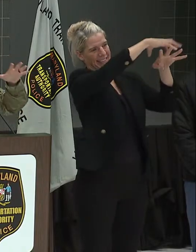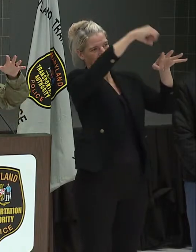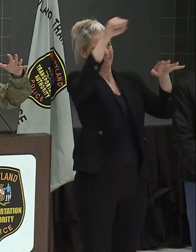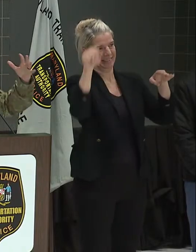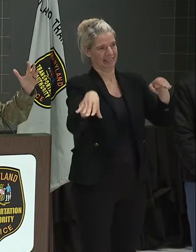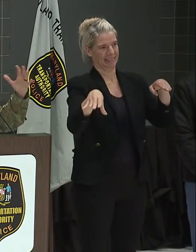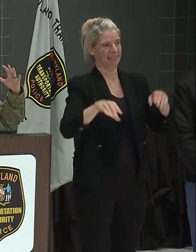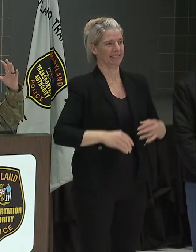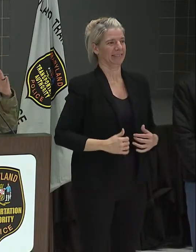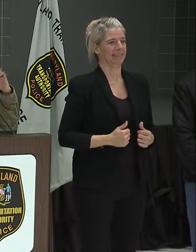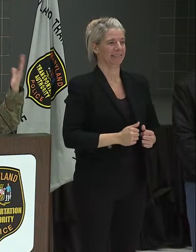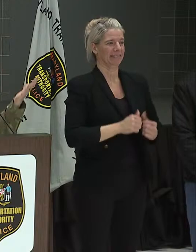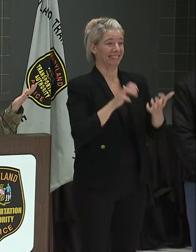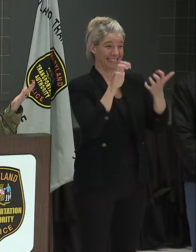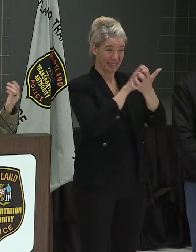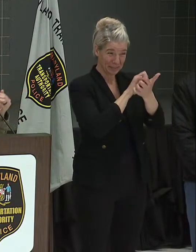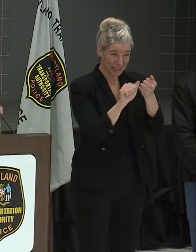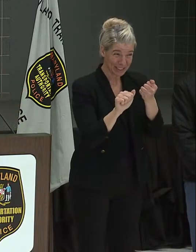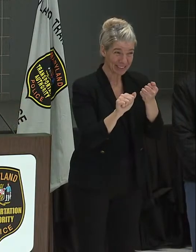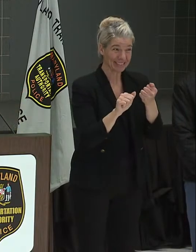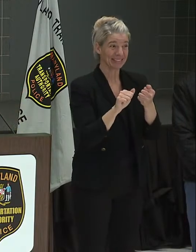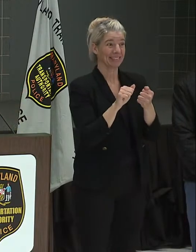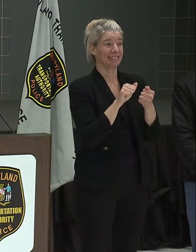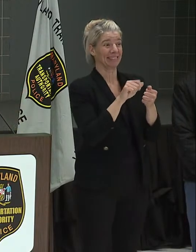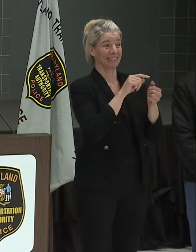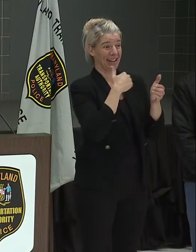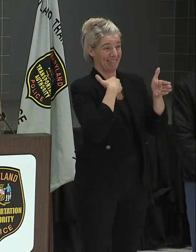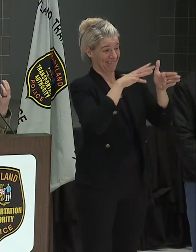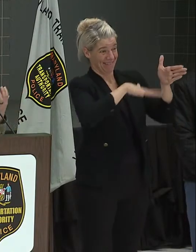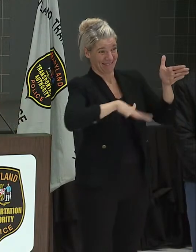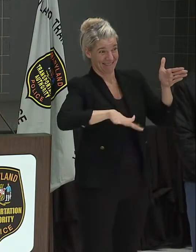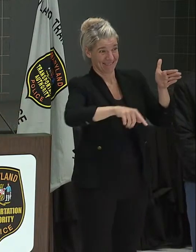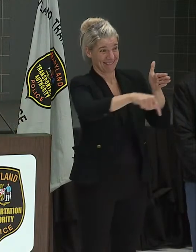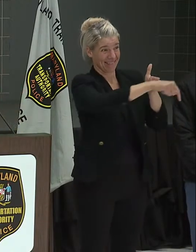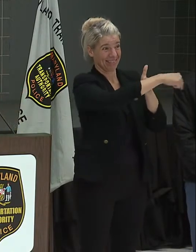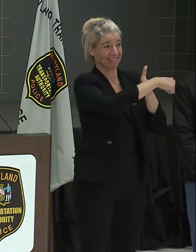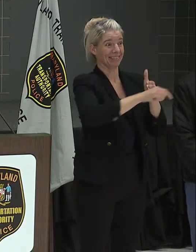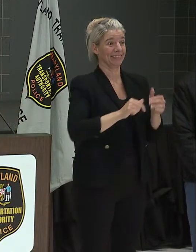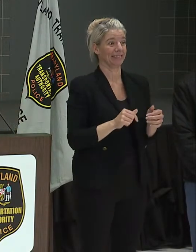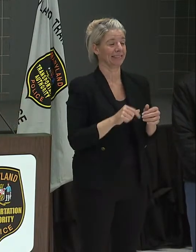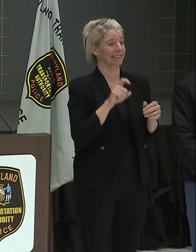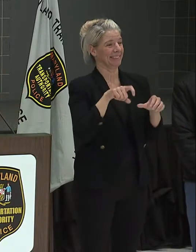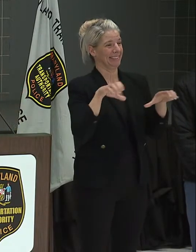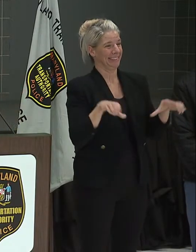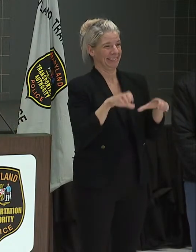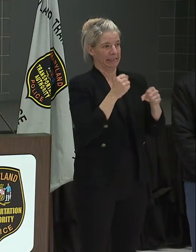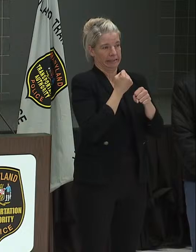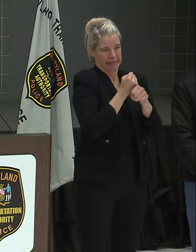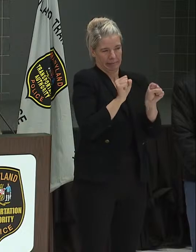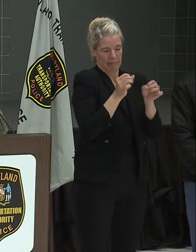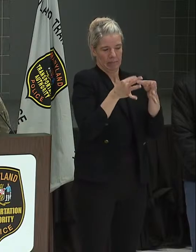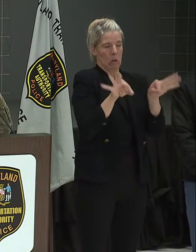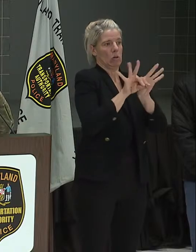got wreckage that's on the other side as well. And we have to do this very safely.